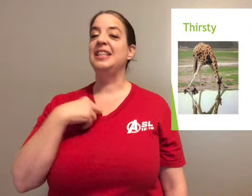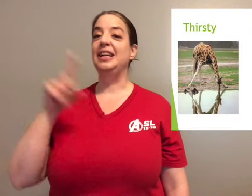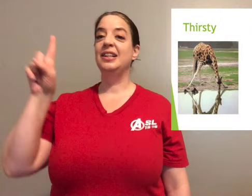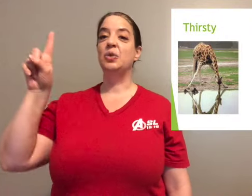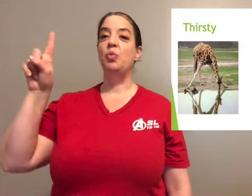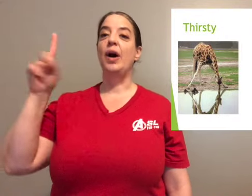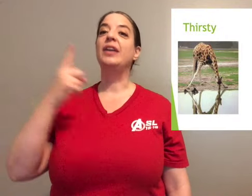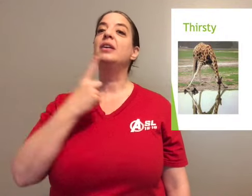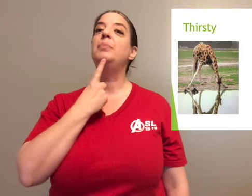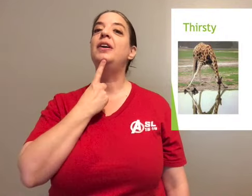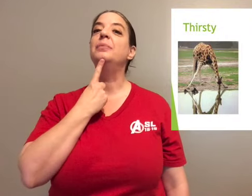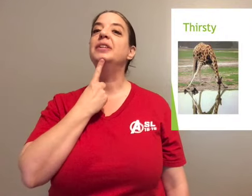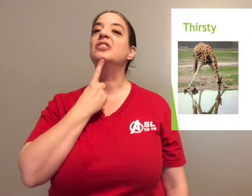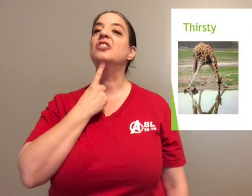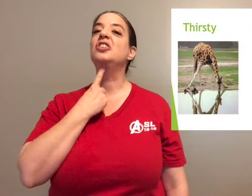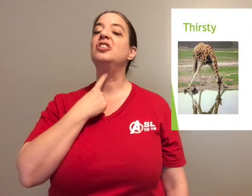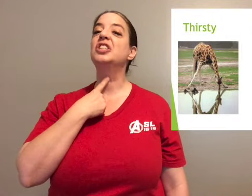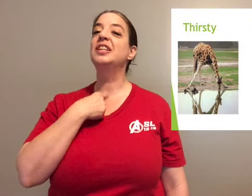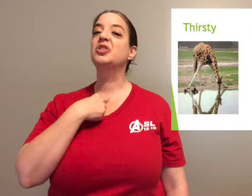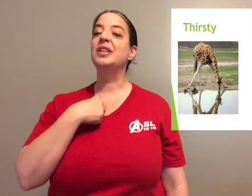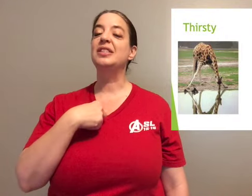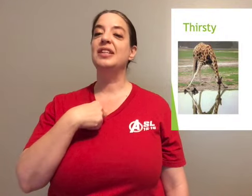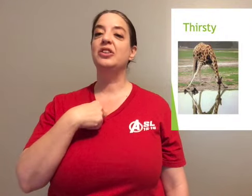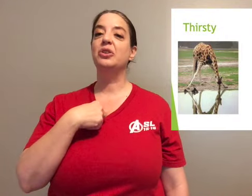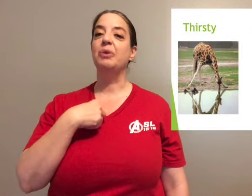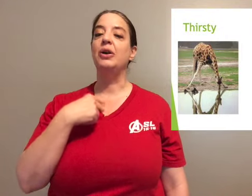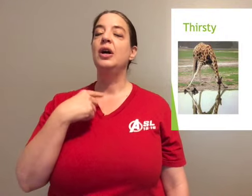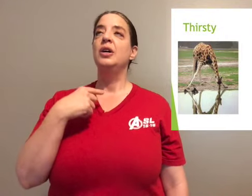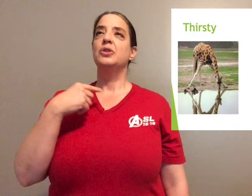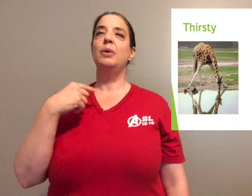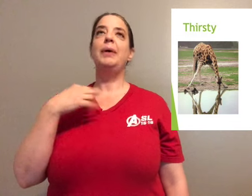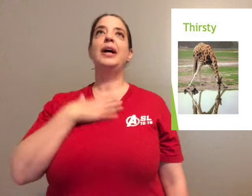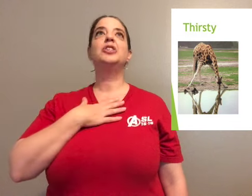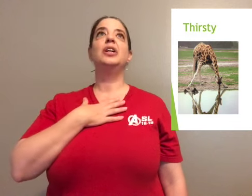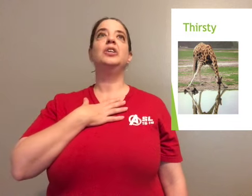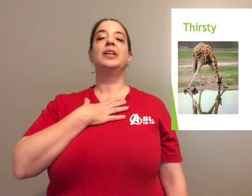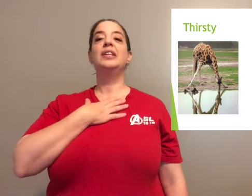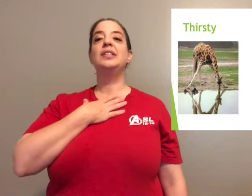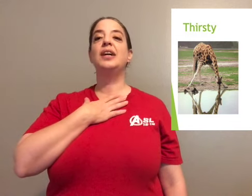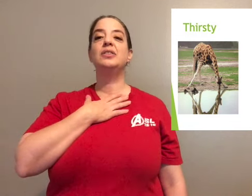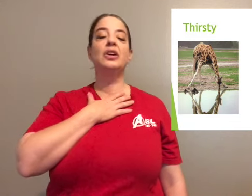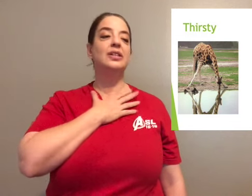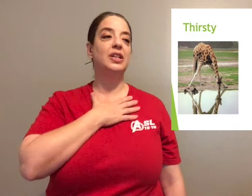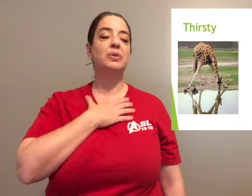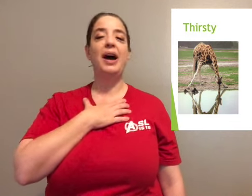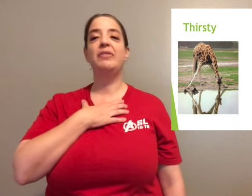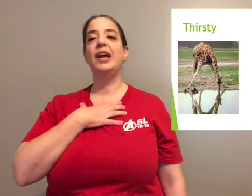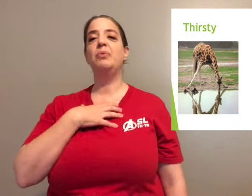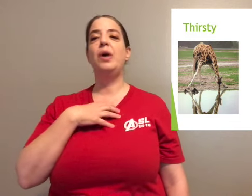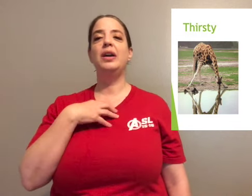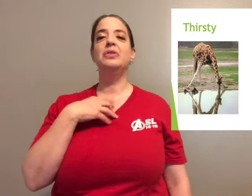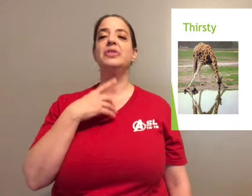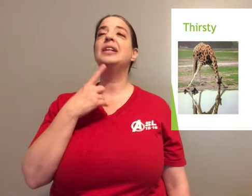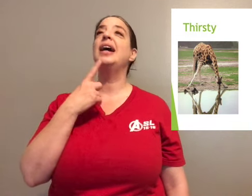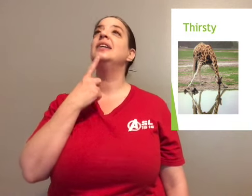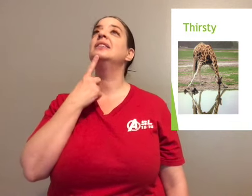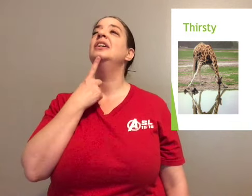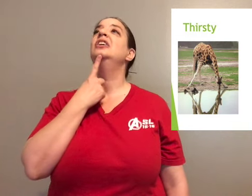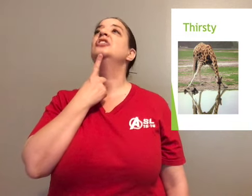Thirsty, it's a 1, palm in, starts at your chin and traces down your throat. So imagine you're in the desert and you haven't had water for days, and just